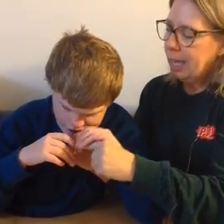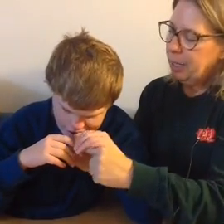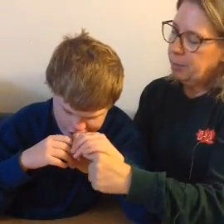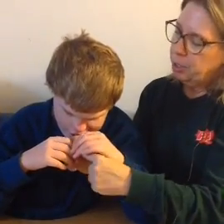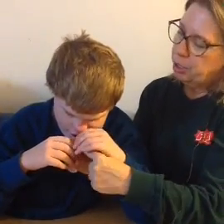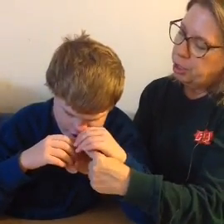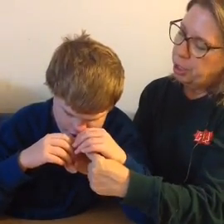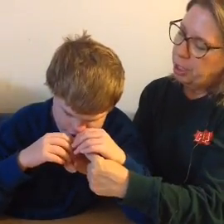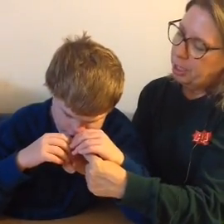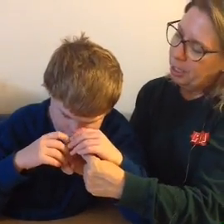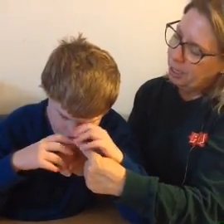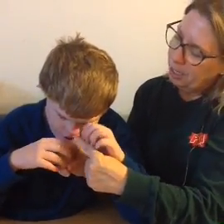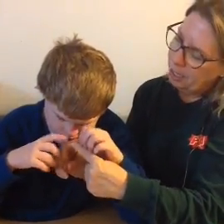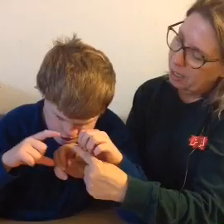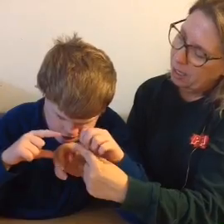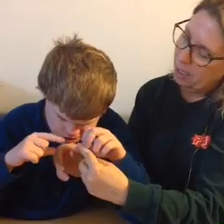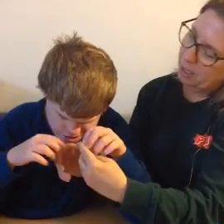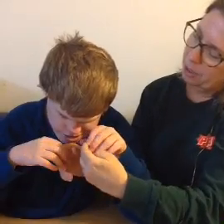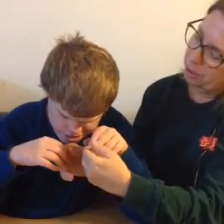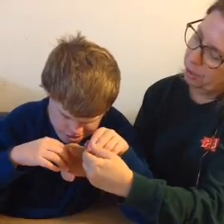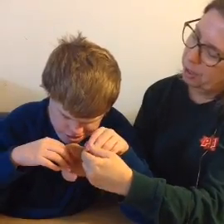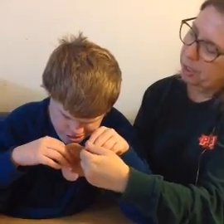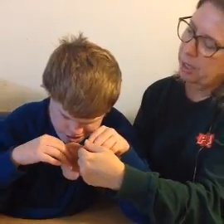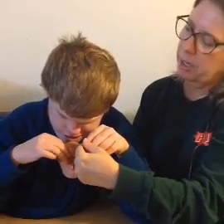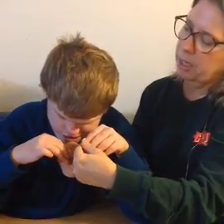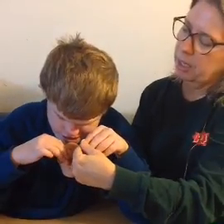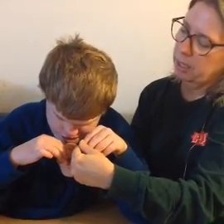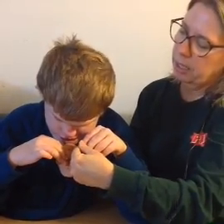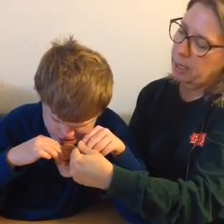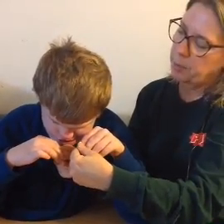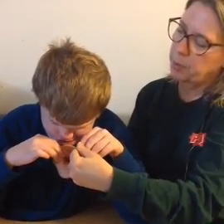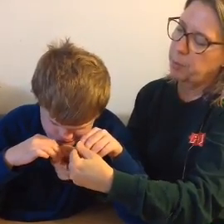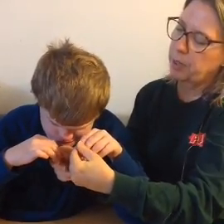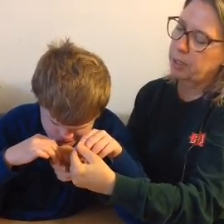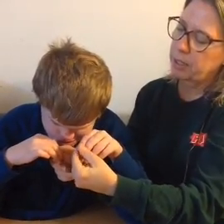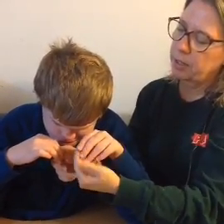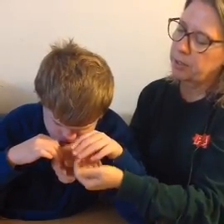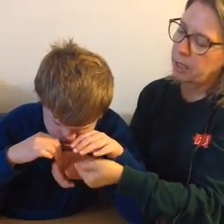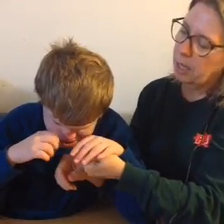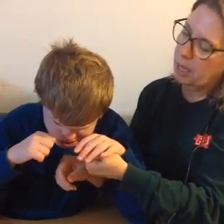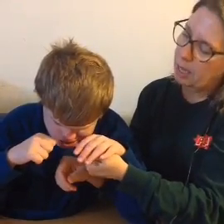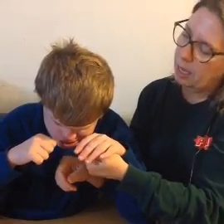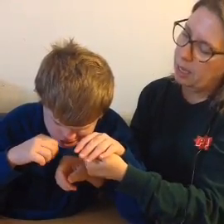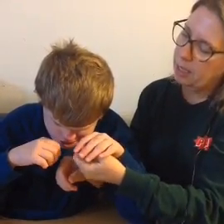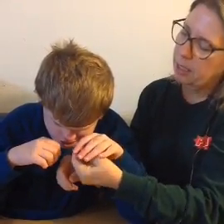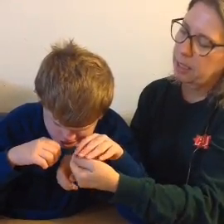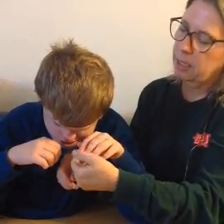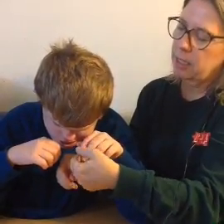game, G, good. I'm doing the braille letters. A,